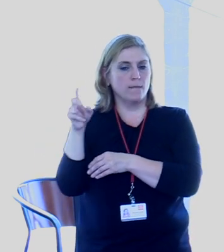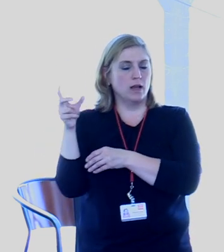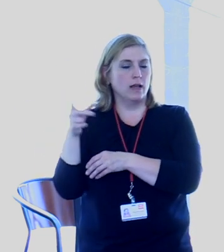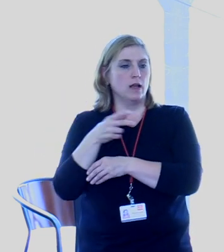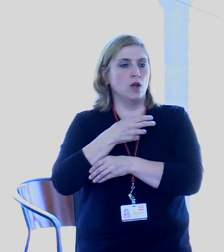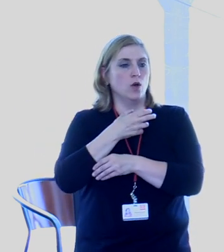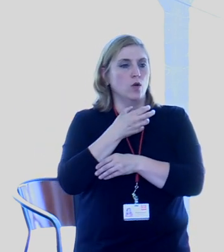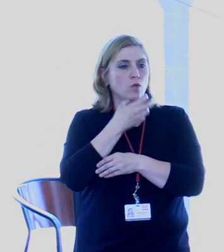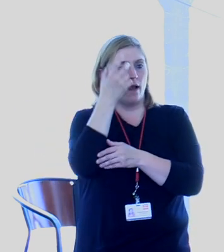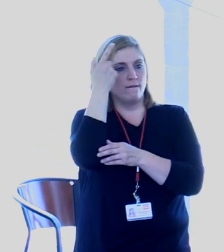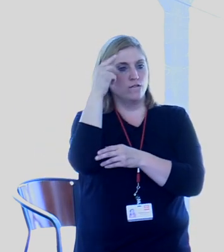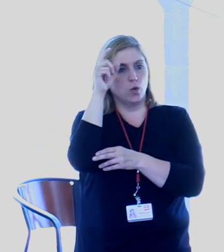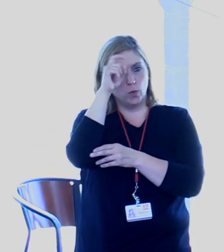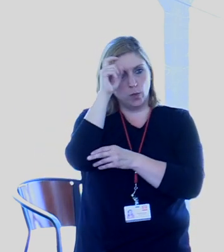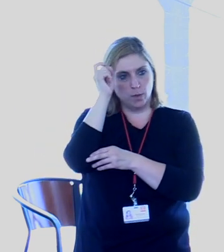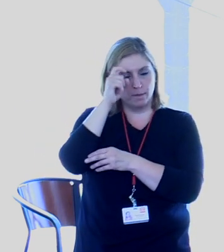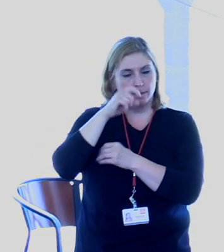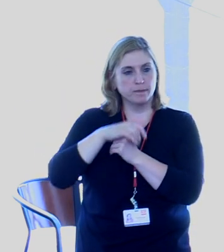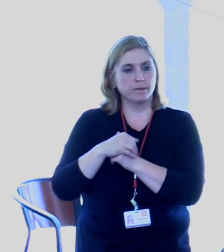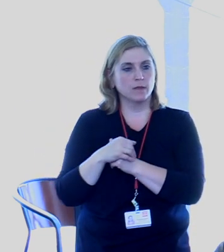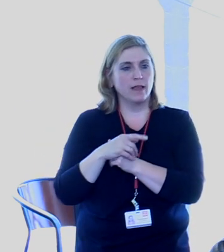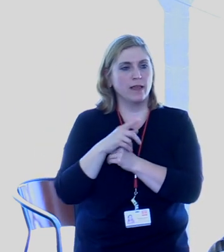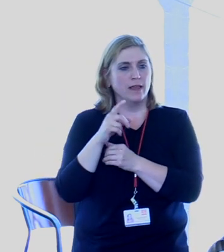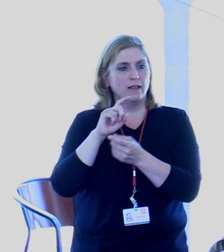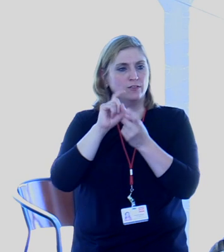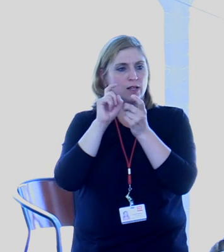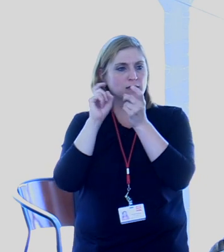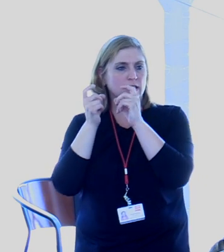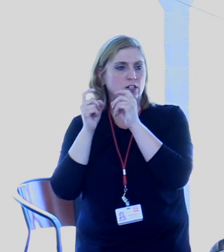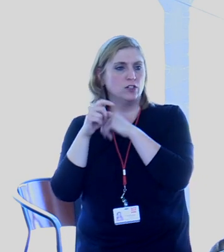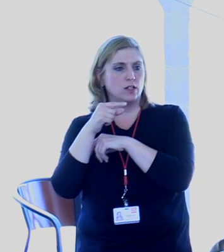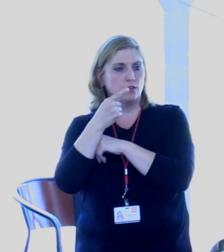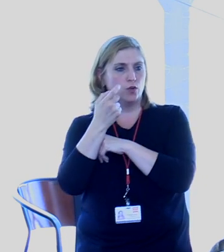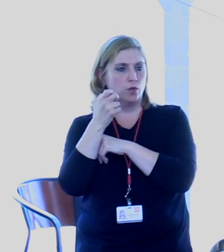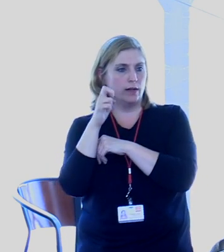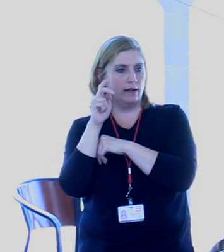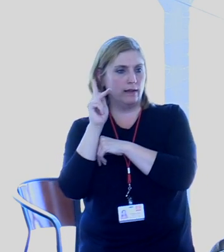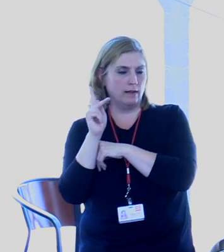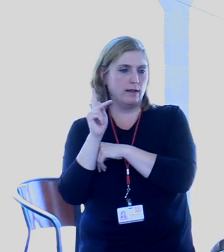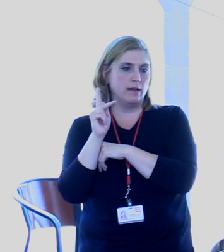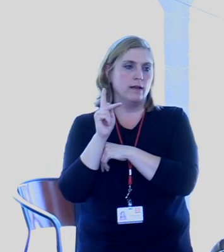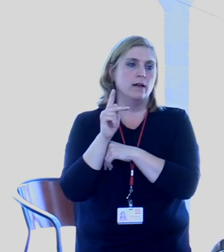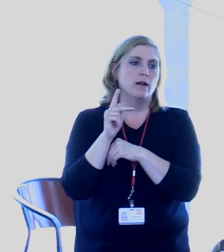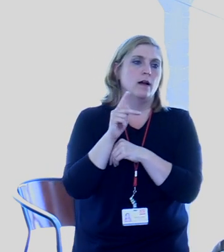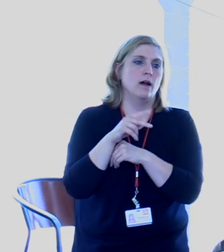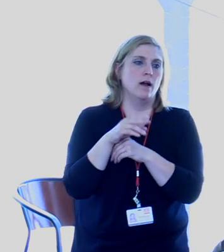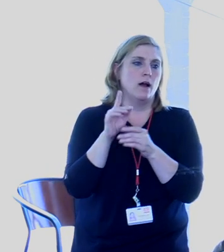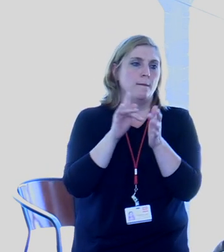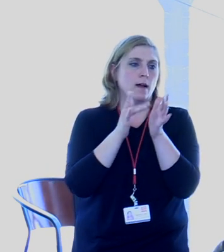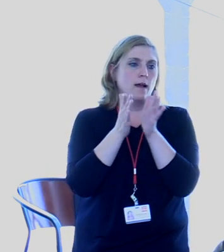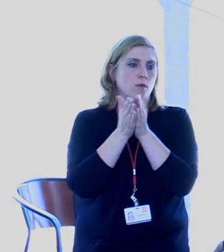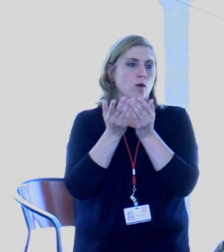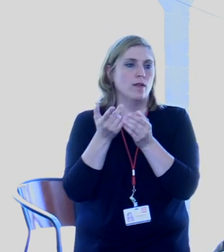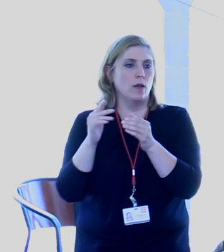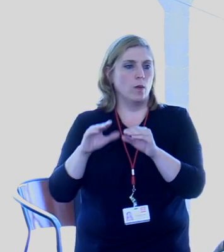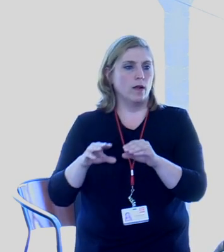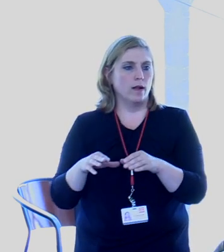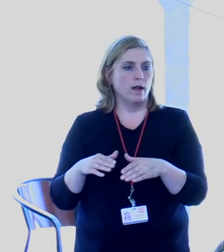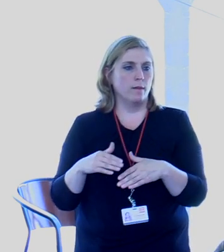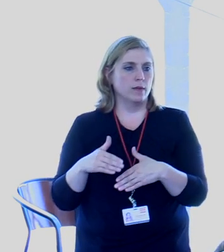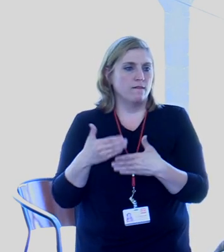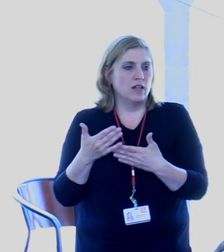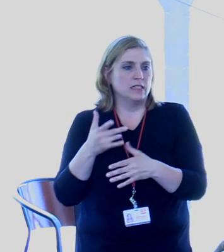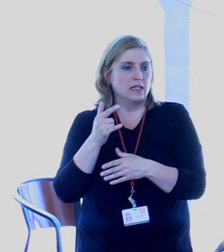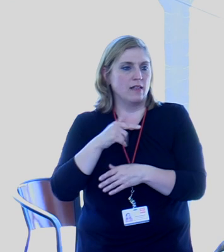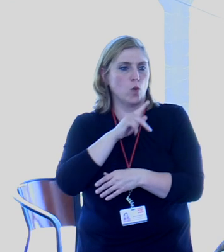for wisdom. Which is to say, the translators of the Greek Bible were so convinced that only the king